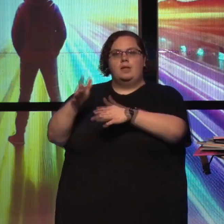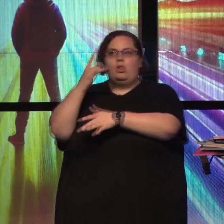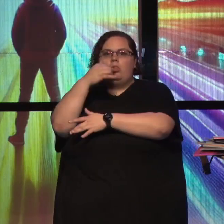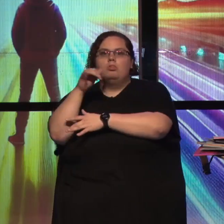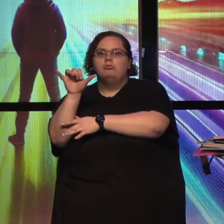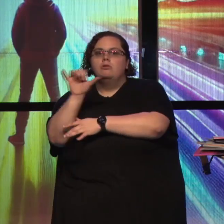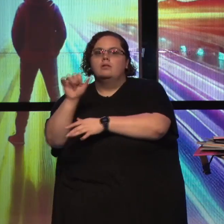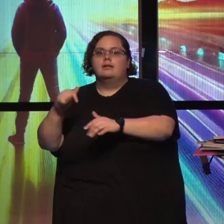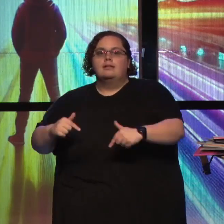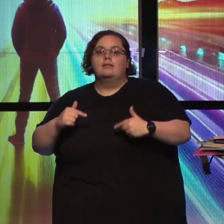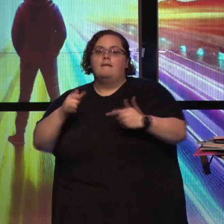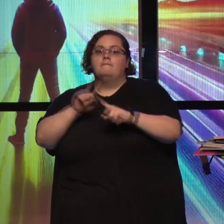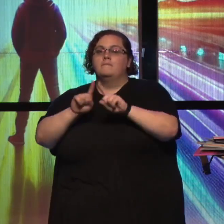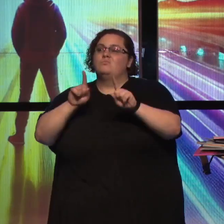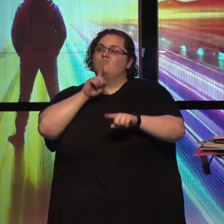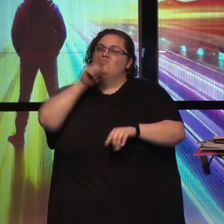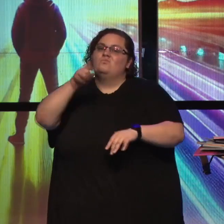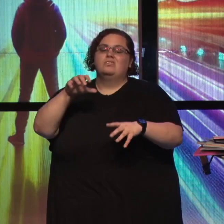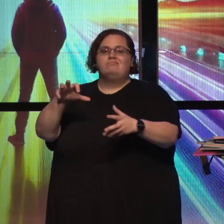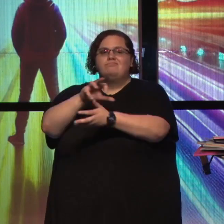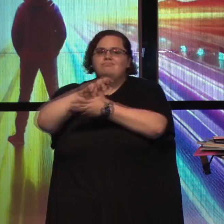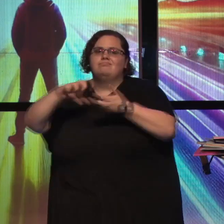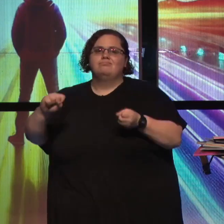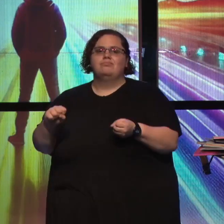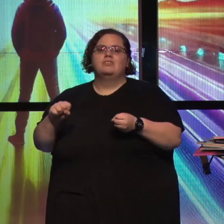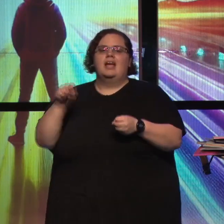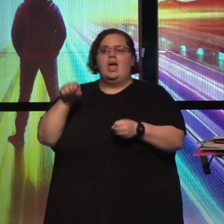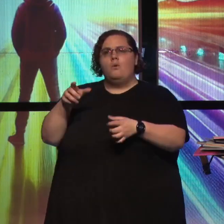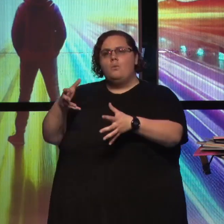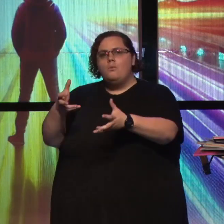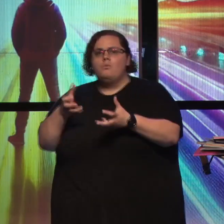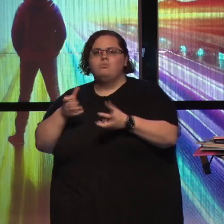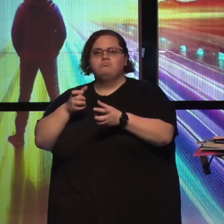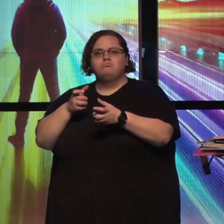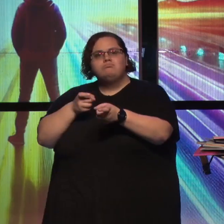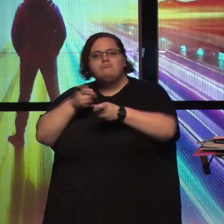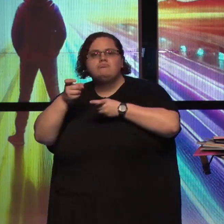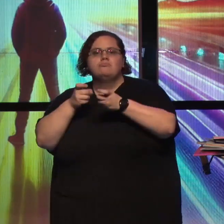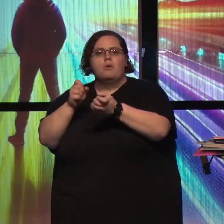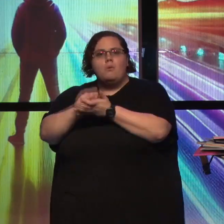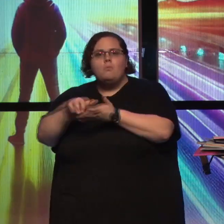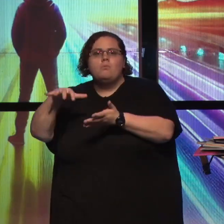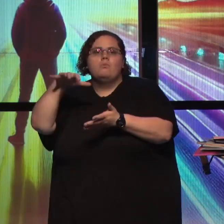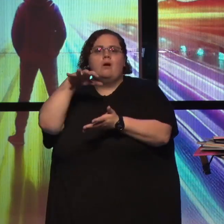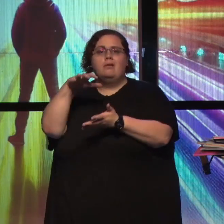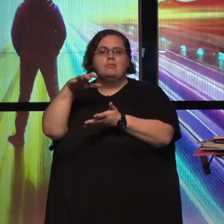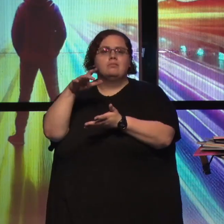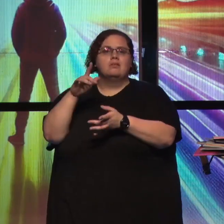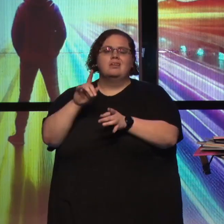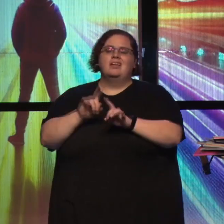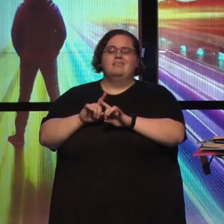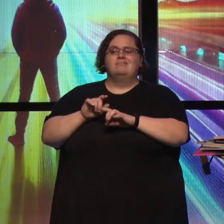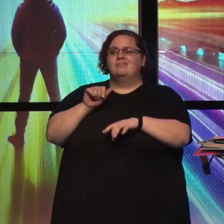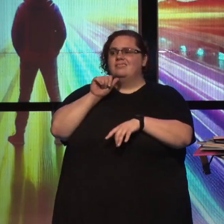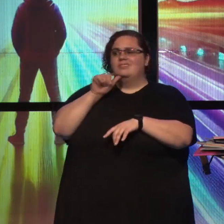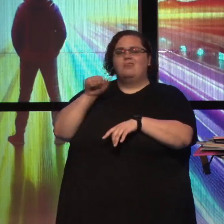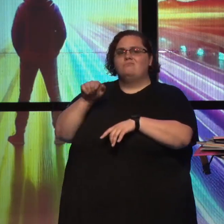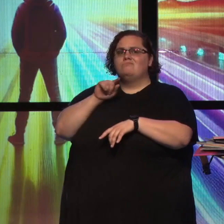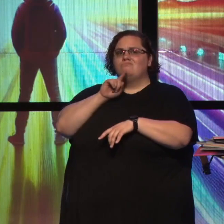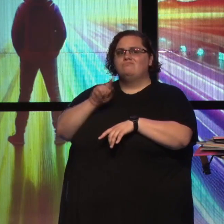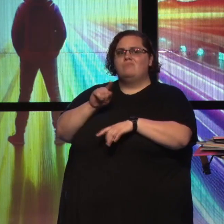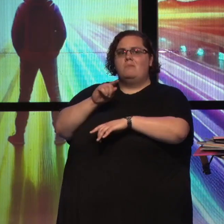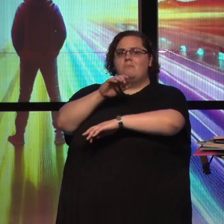it's championed by those who seek power and control and wealth, and that's not real power